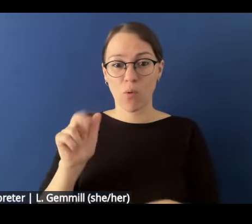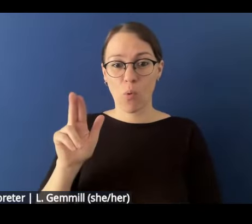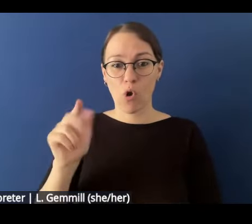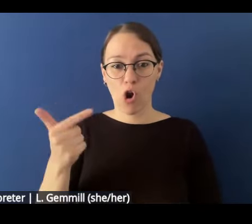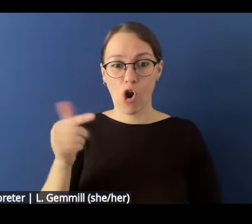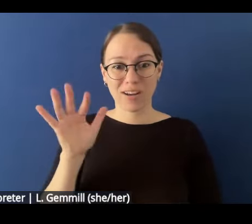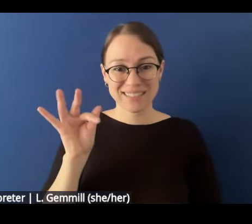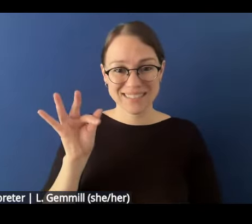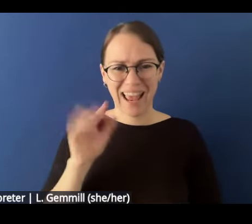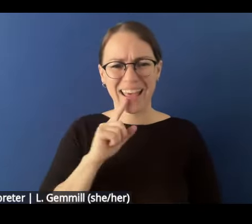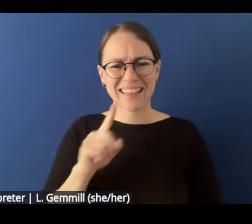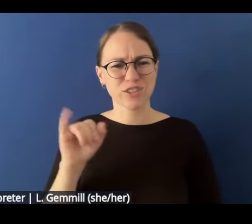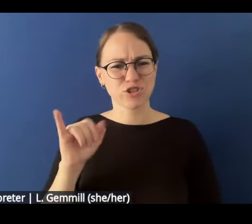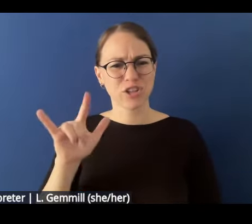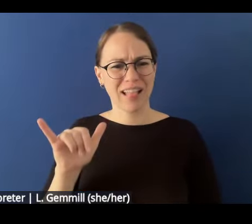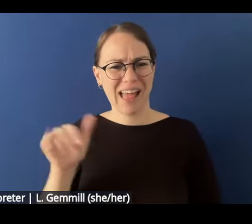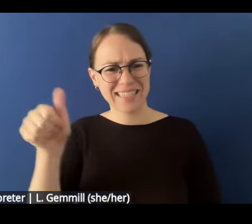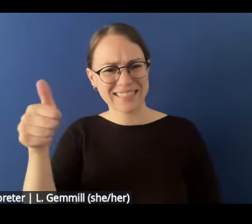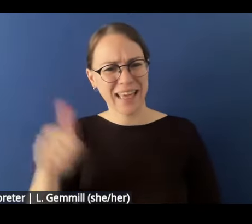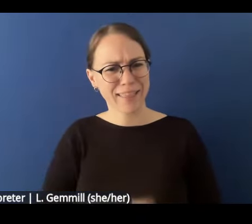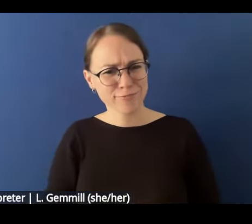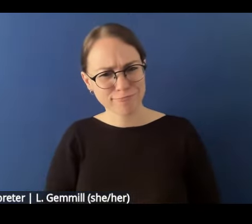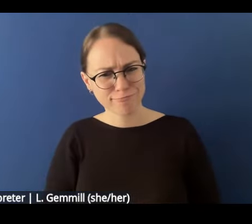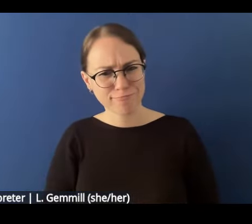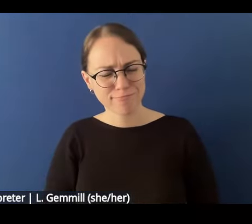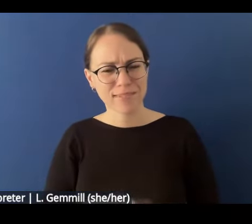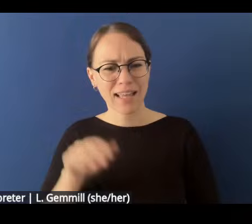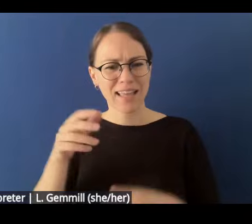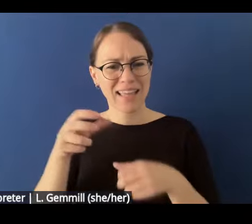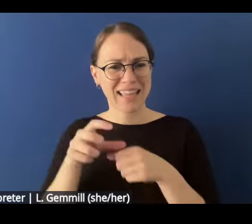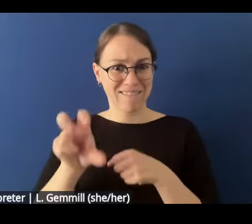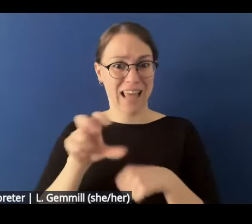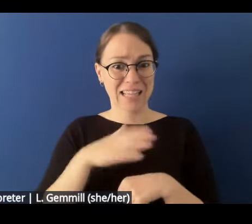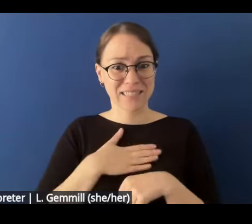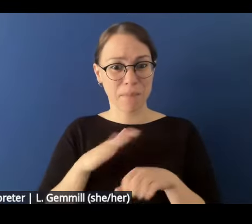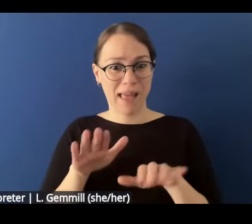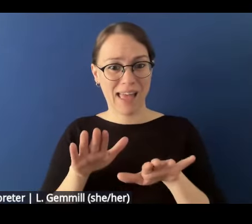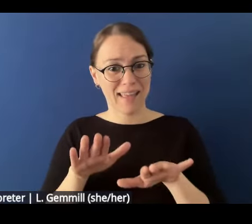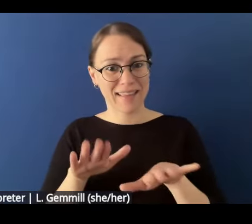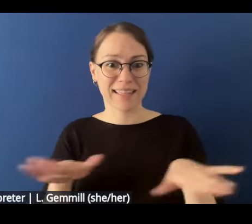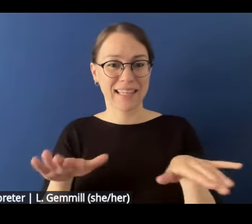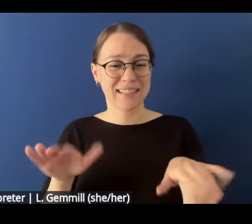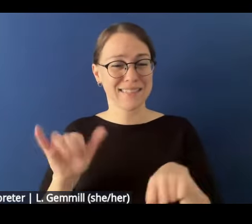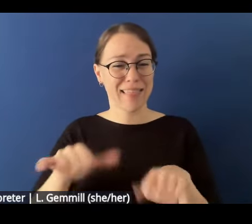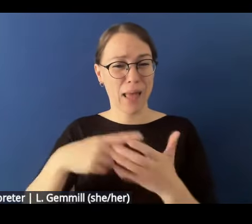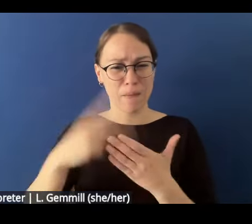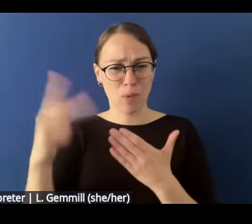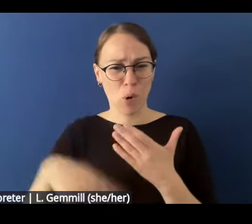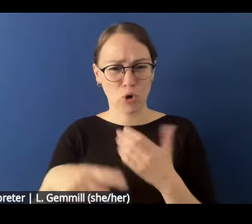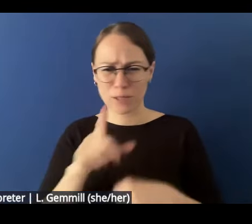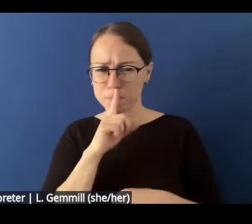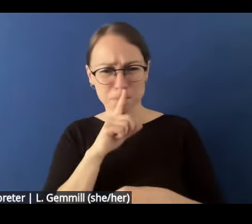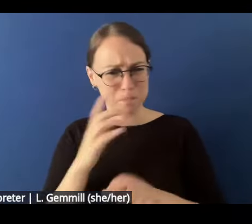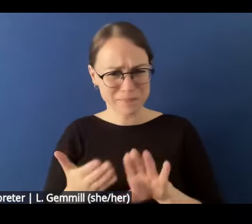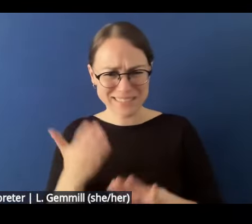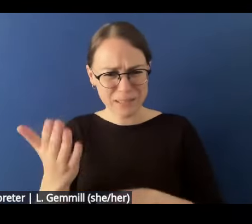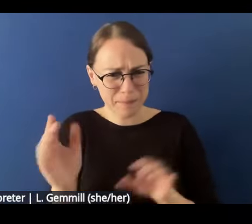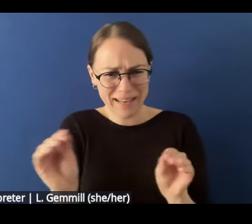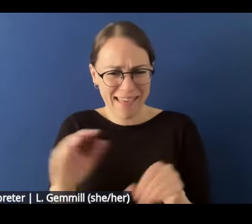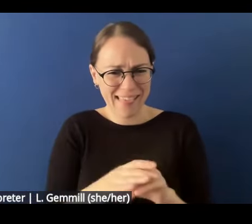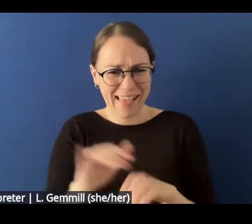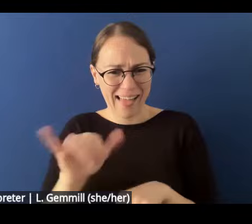10th. Invest in My Kids submitted nothing to the Board of State Canvassers on July 10th.